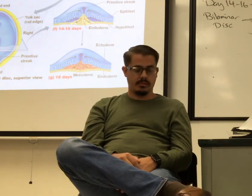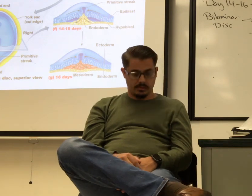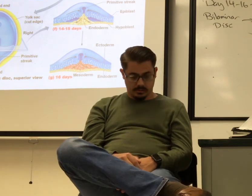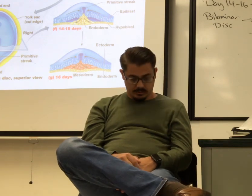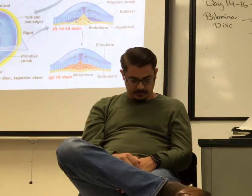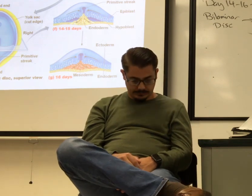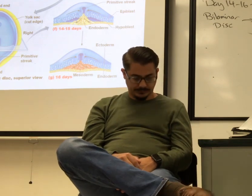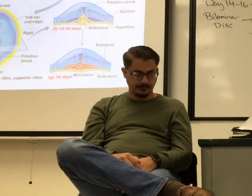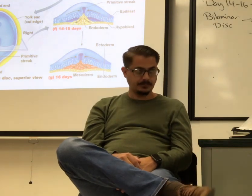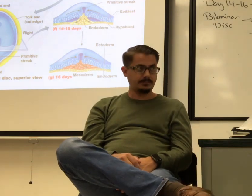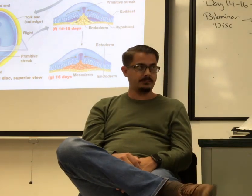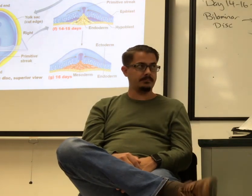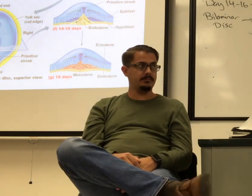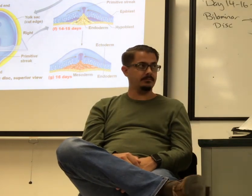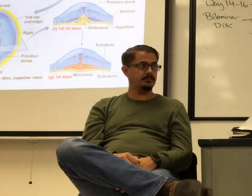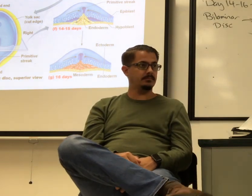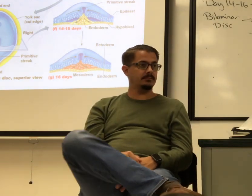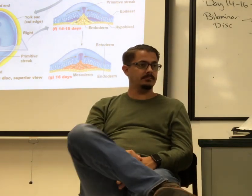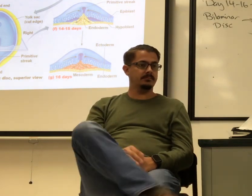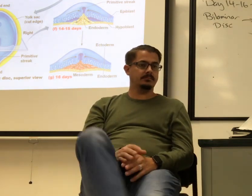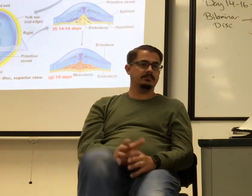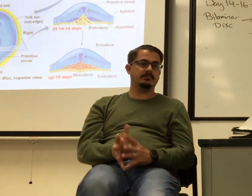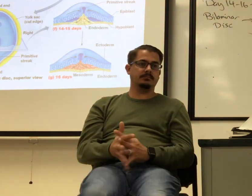These cells